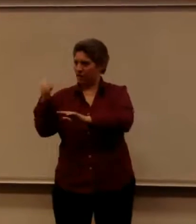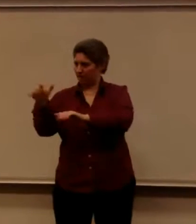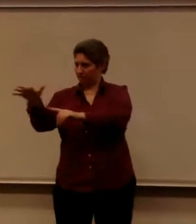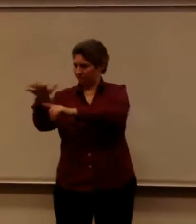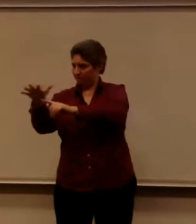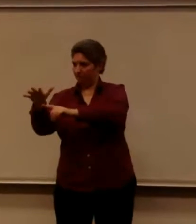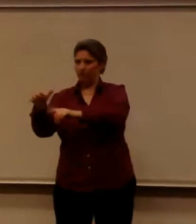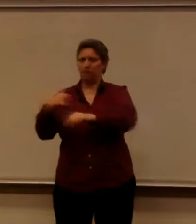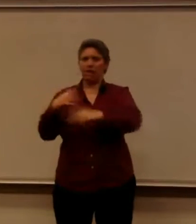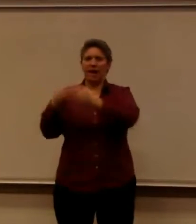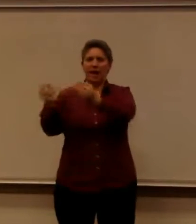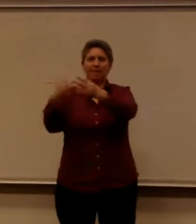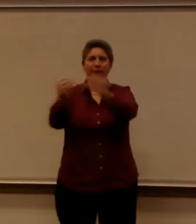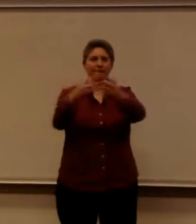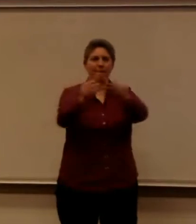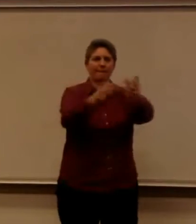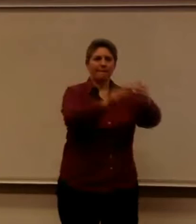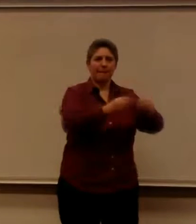a jigsaw, we're all of the pieces to